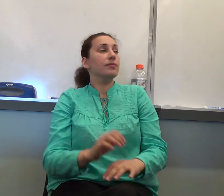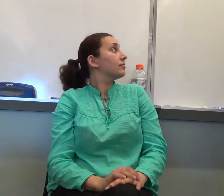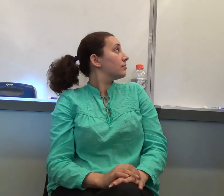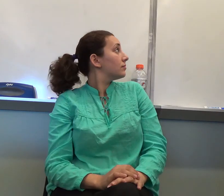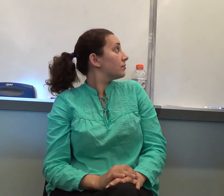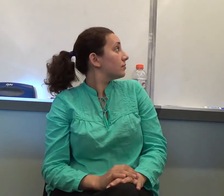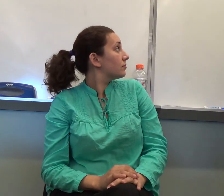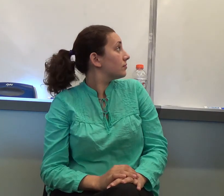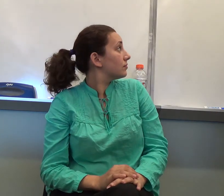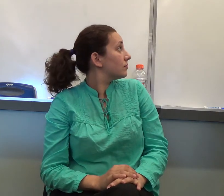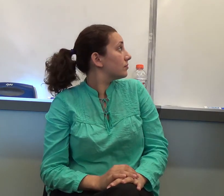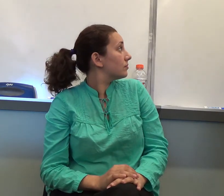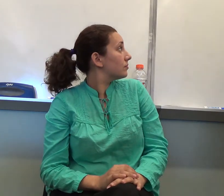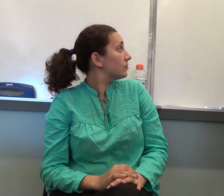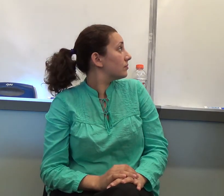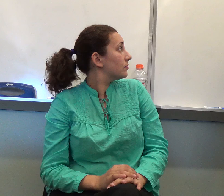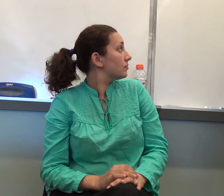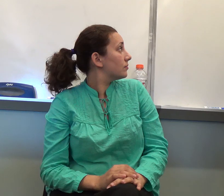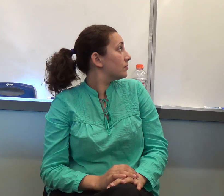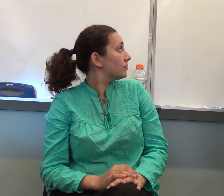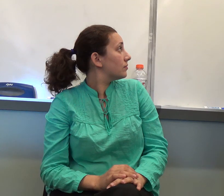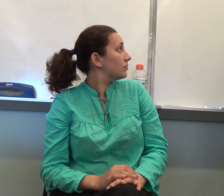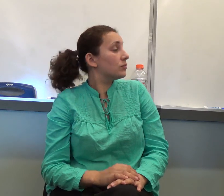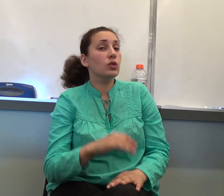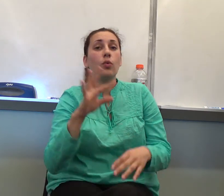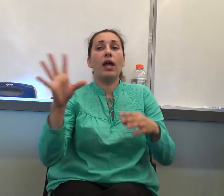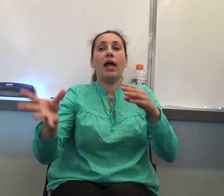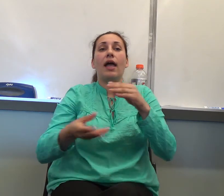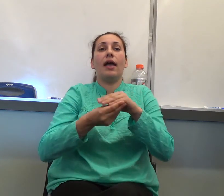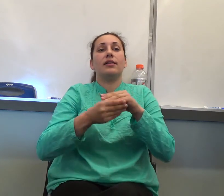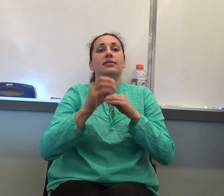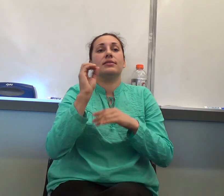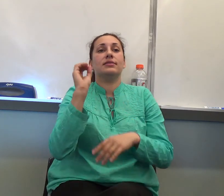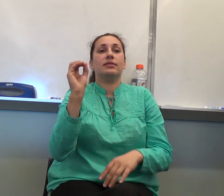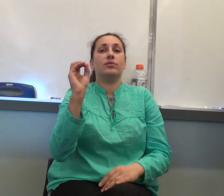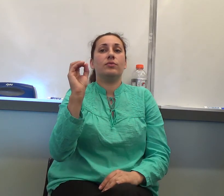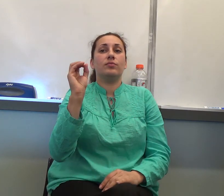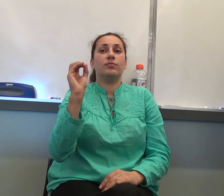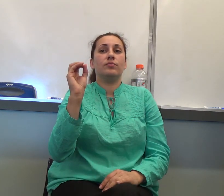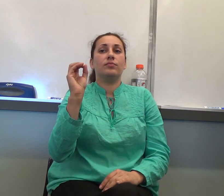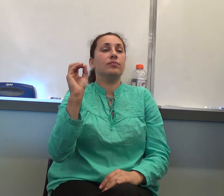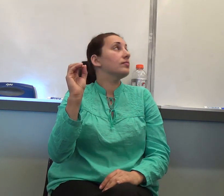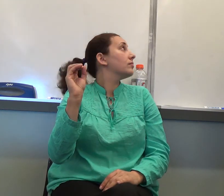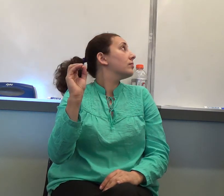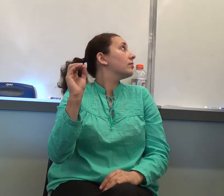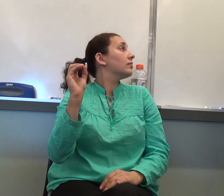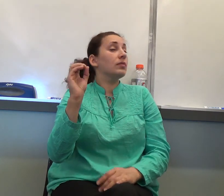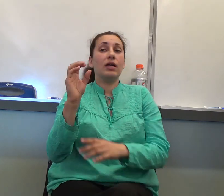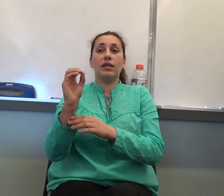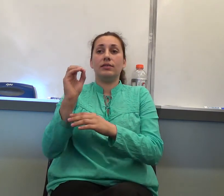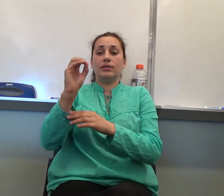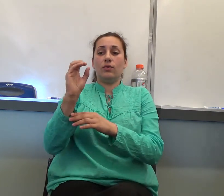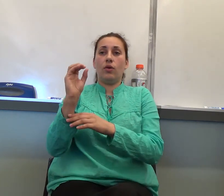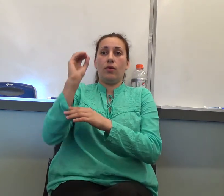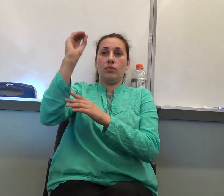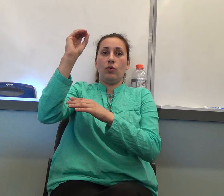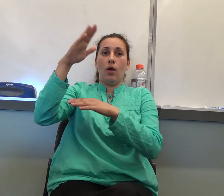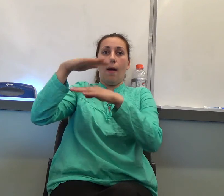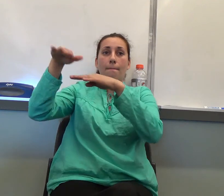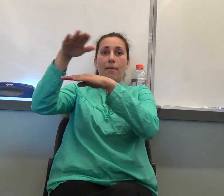so we take this over 1, put a 0 there, and a 0 straight up above that. So it's 11